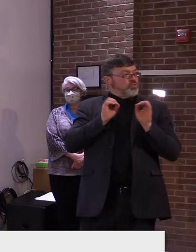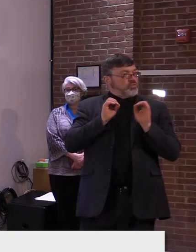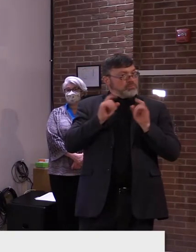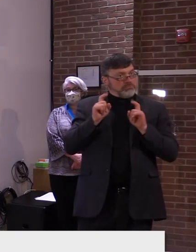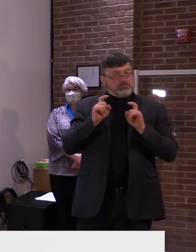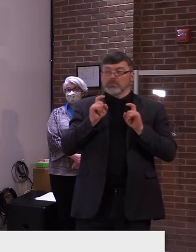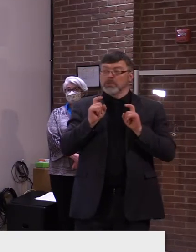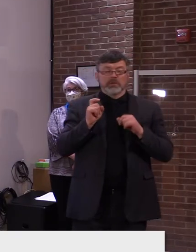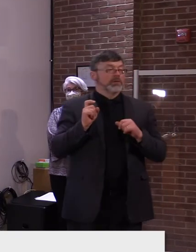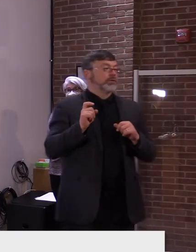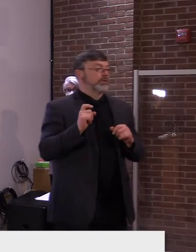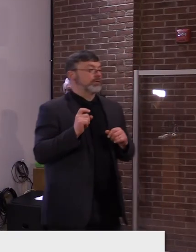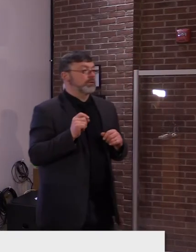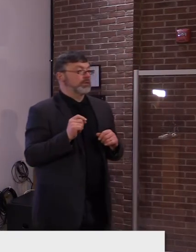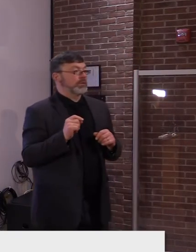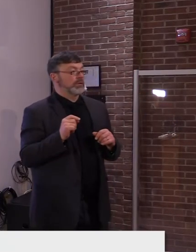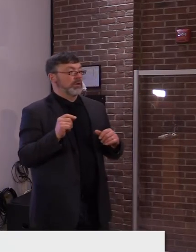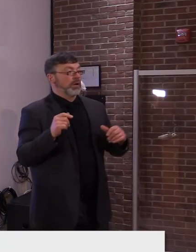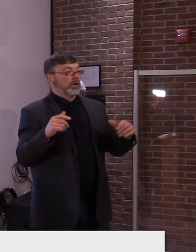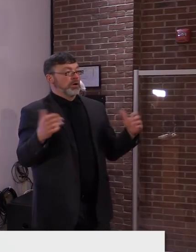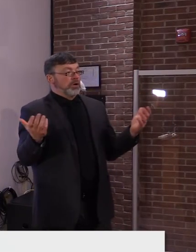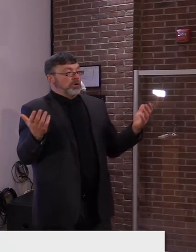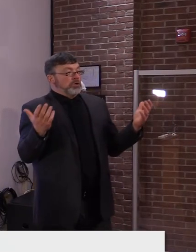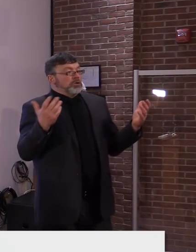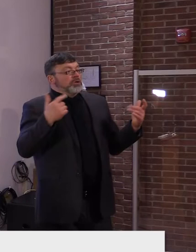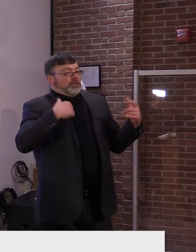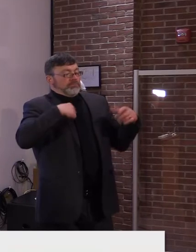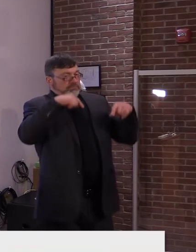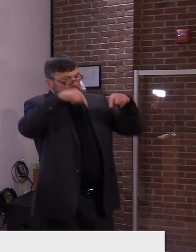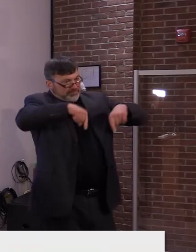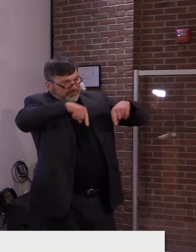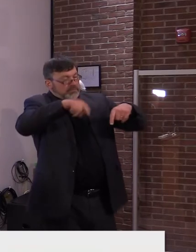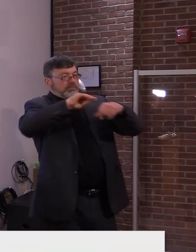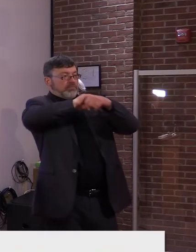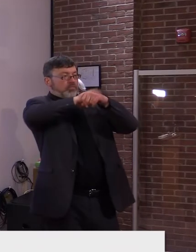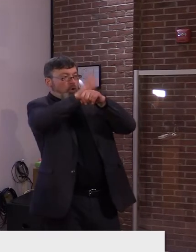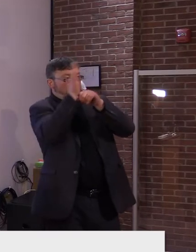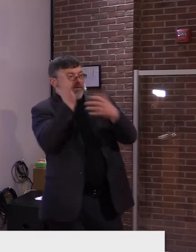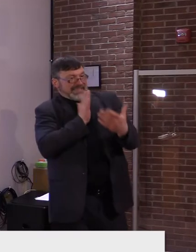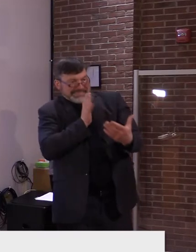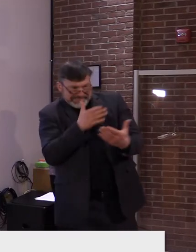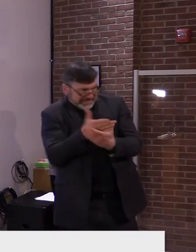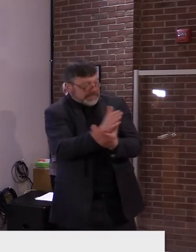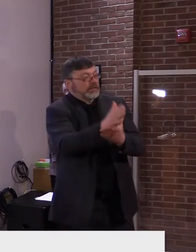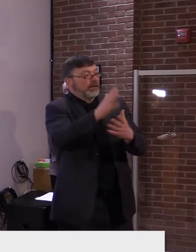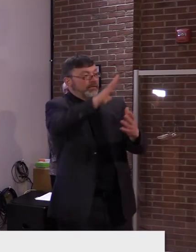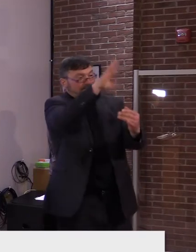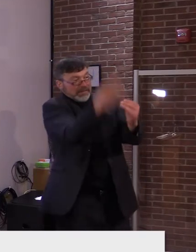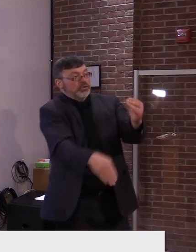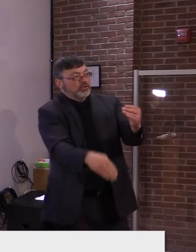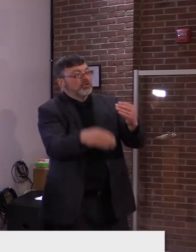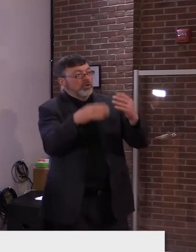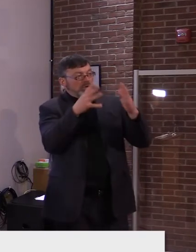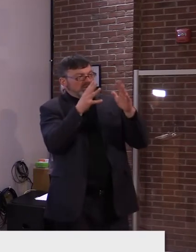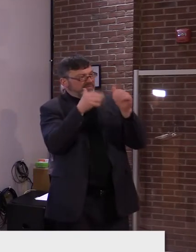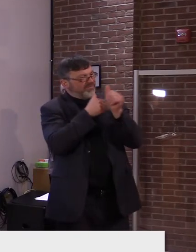to provide guidance and advice on what you should and shouldn't do, and then it's going to be up to